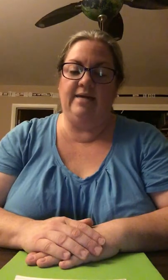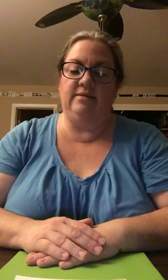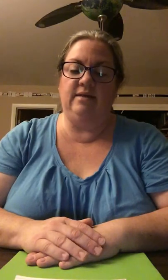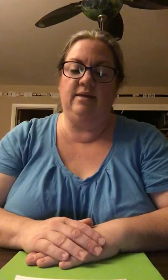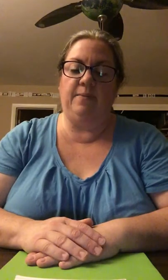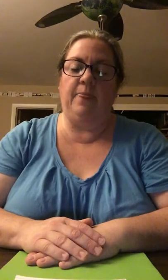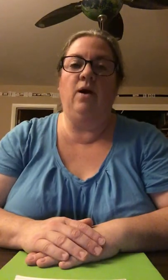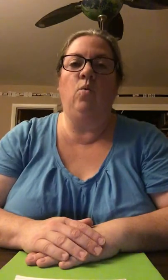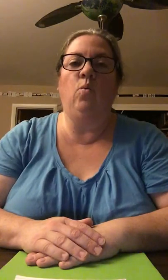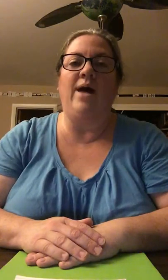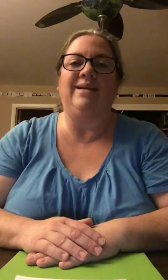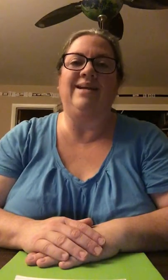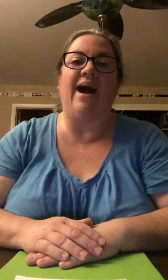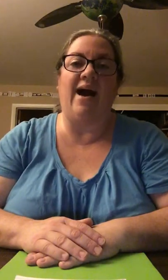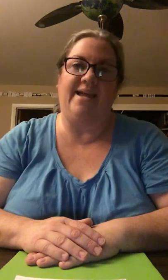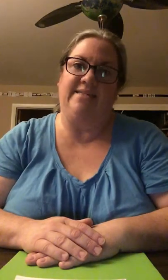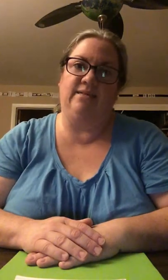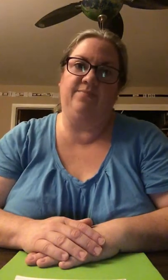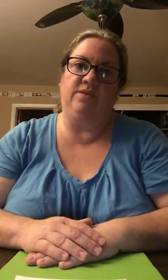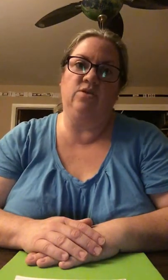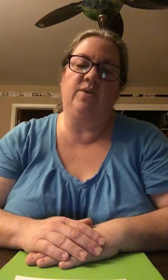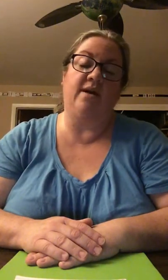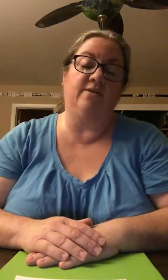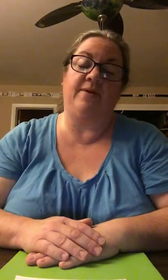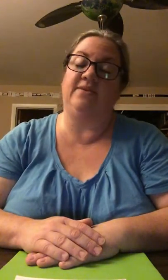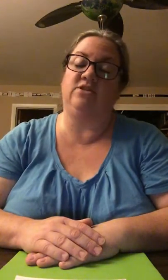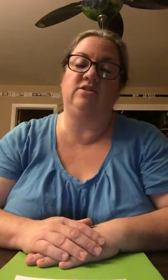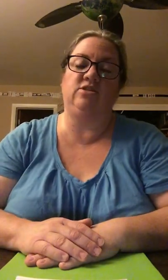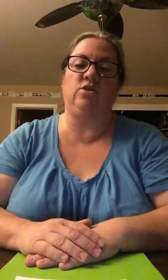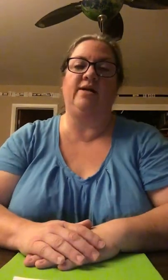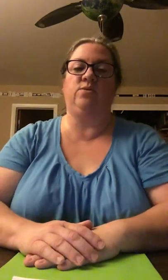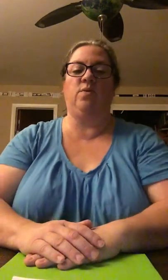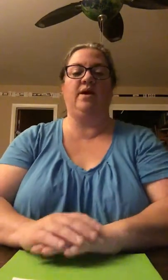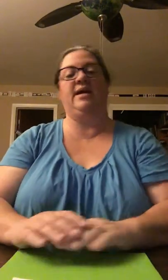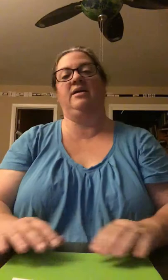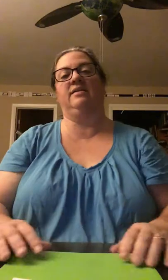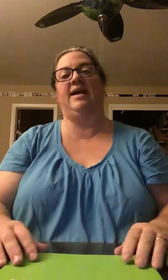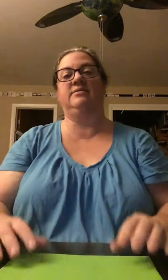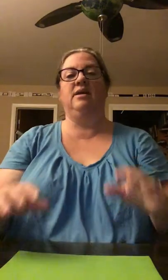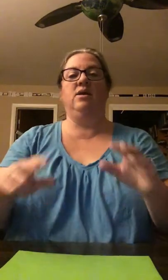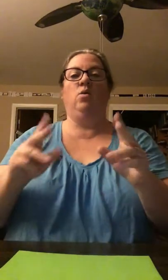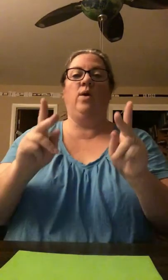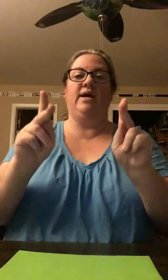And what kind? So we talked about this just as you guys were walking out of class. What